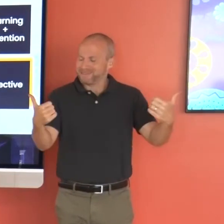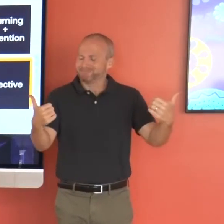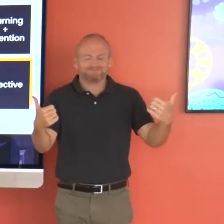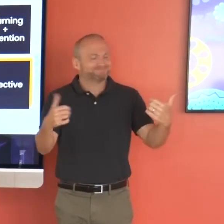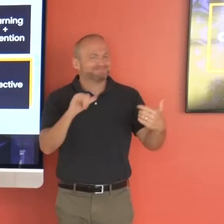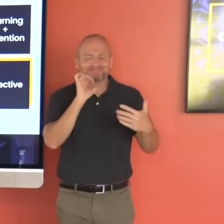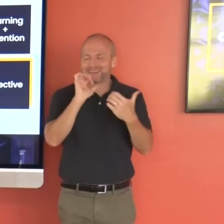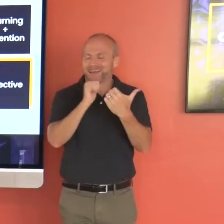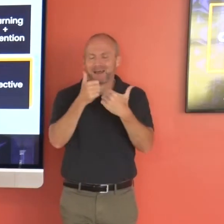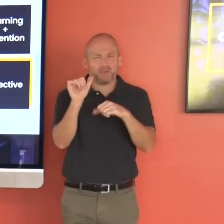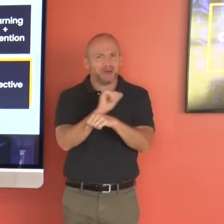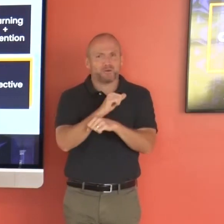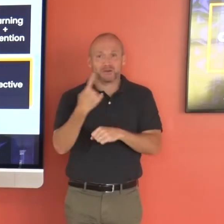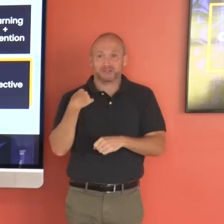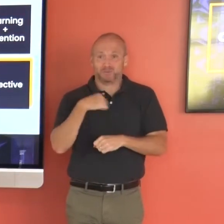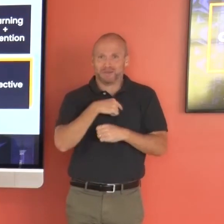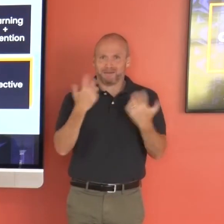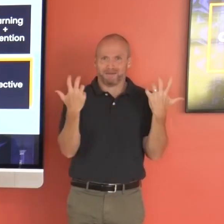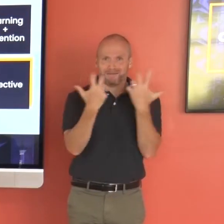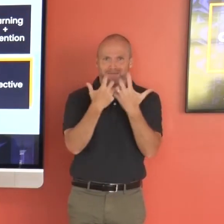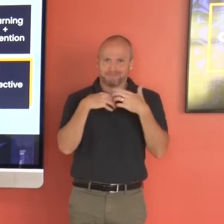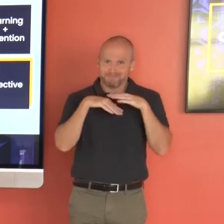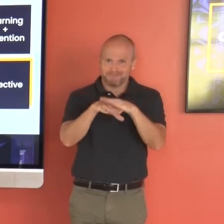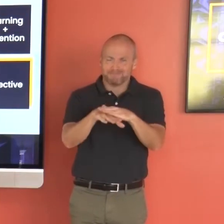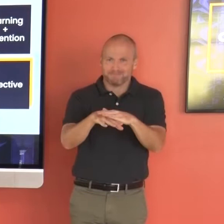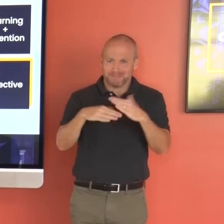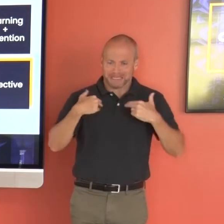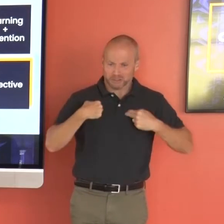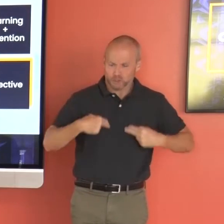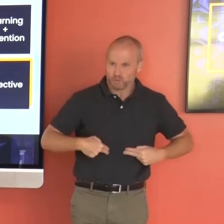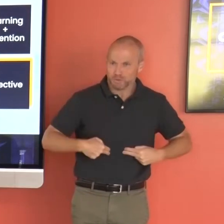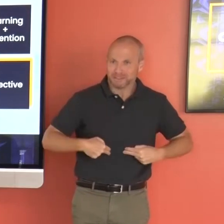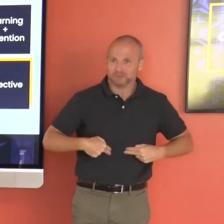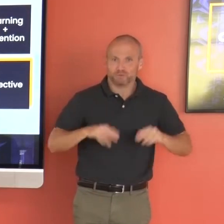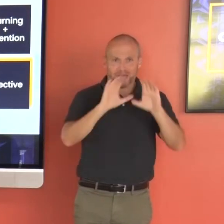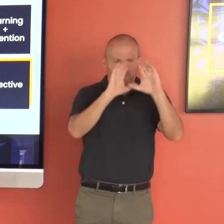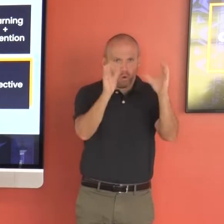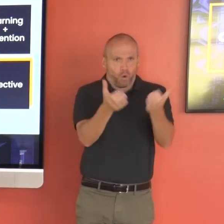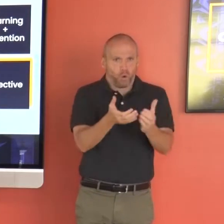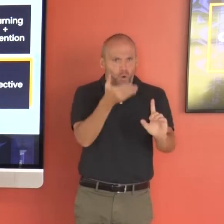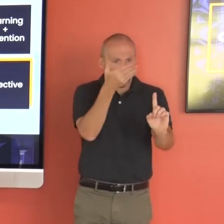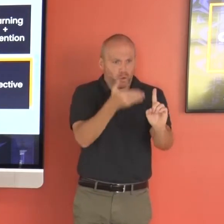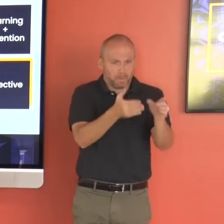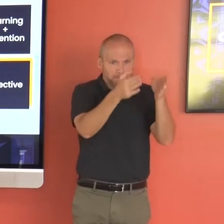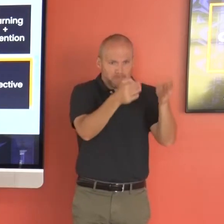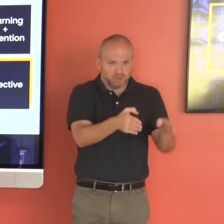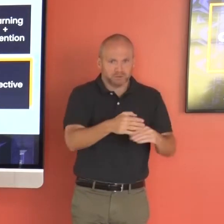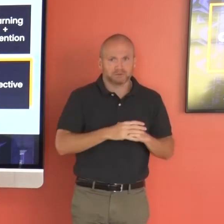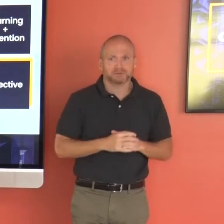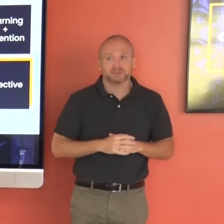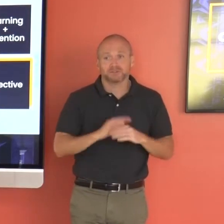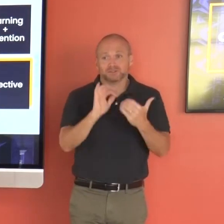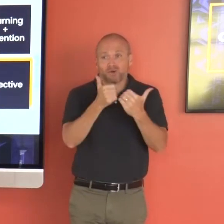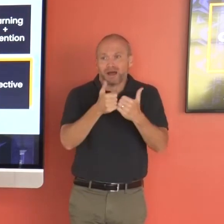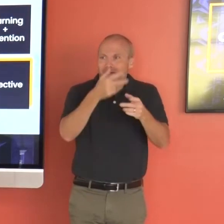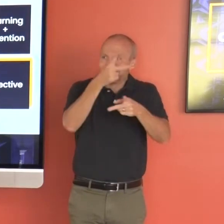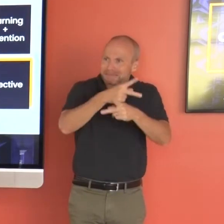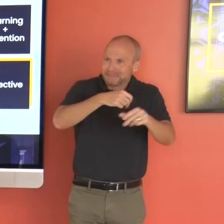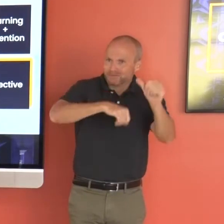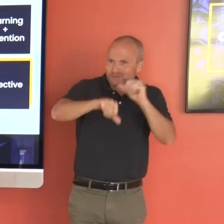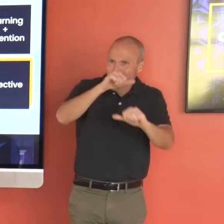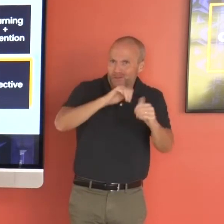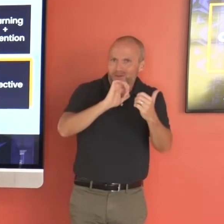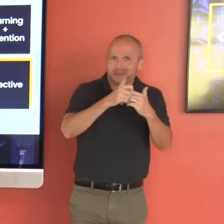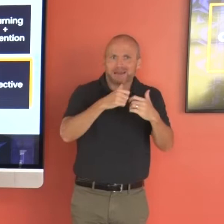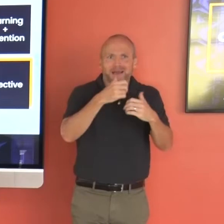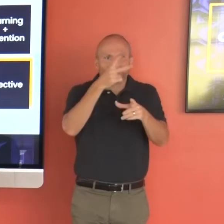We're integrated as humans. That means we have wholeness and we want you to be whole. So how do we care for each other and how do we care for